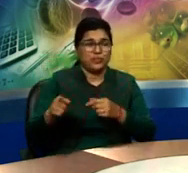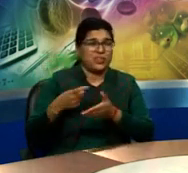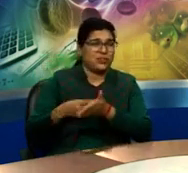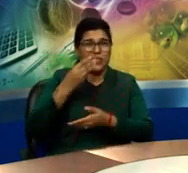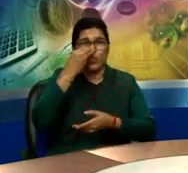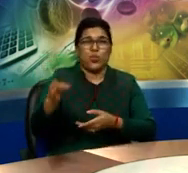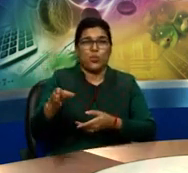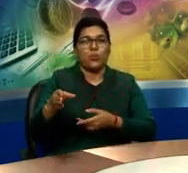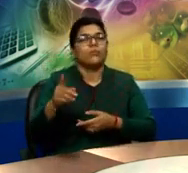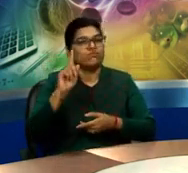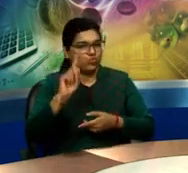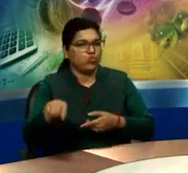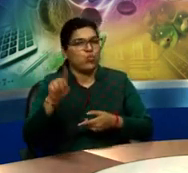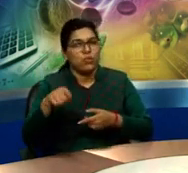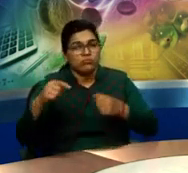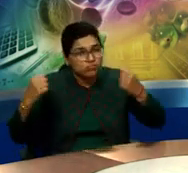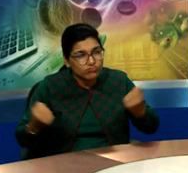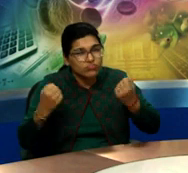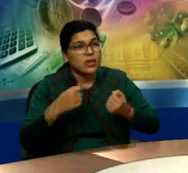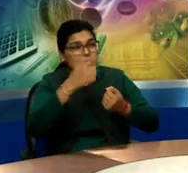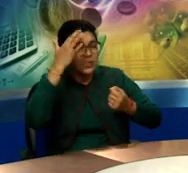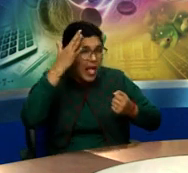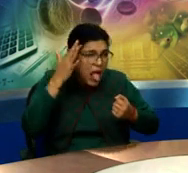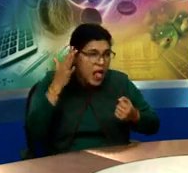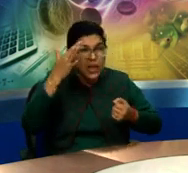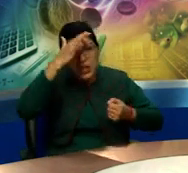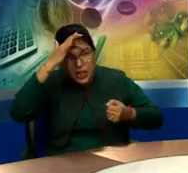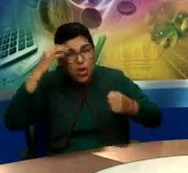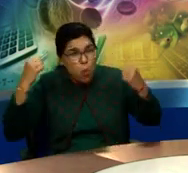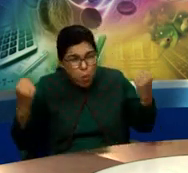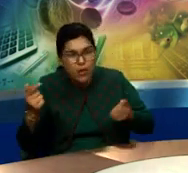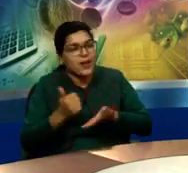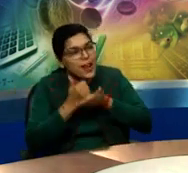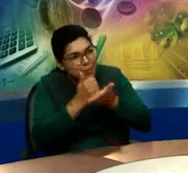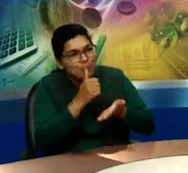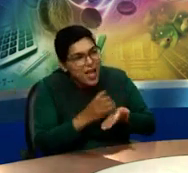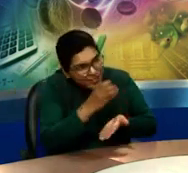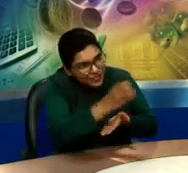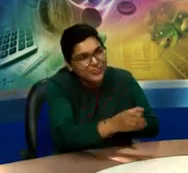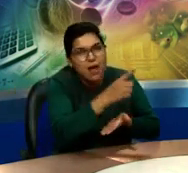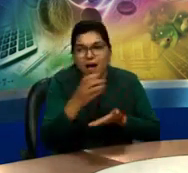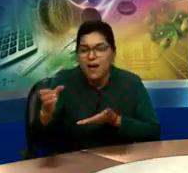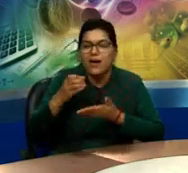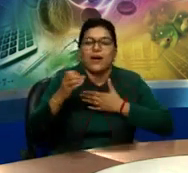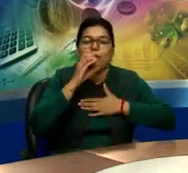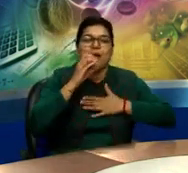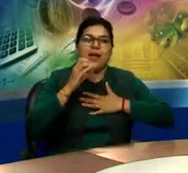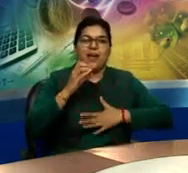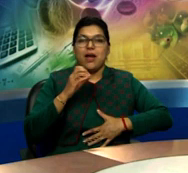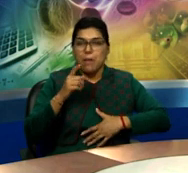supplying drinking water is a low-profile job. So we should give equal respect